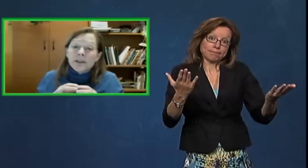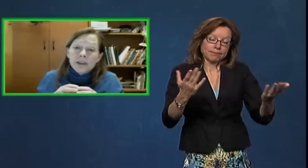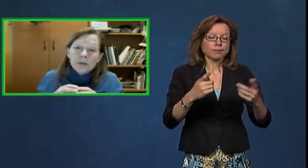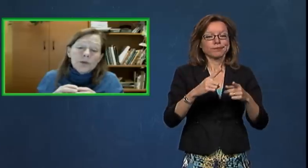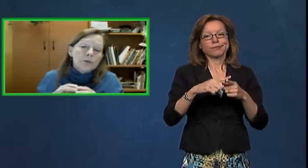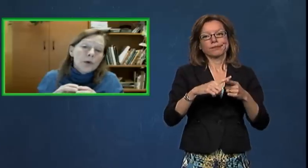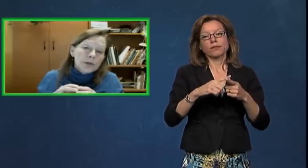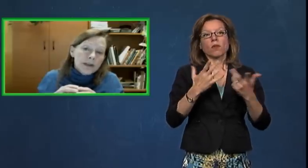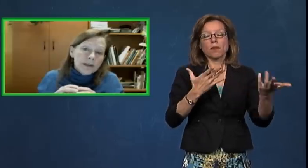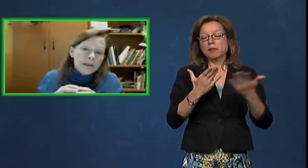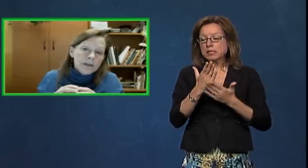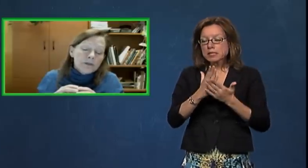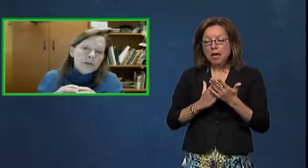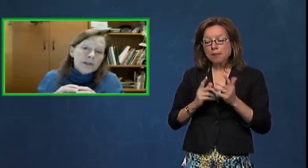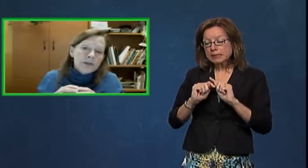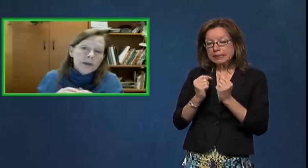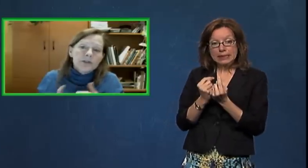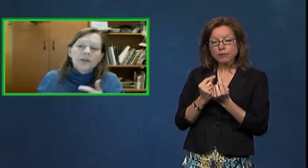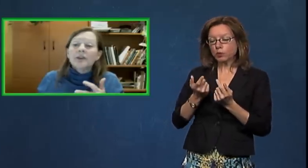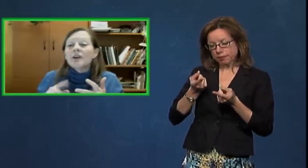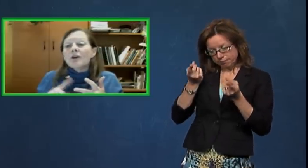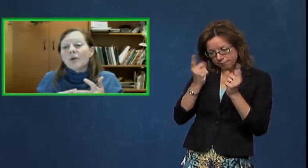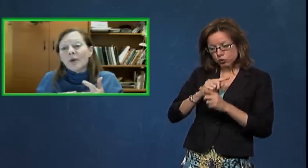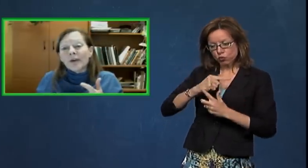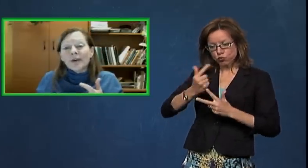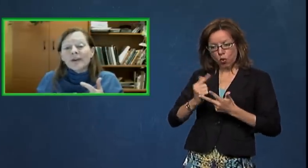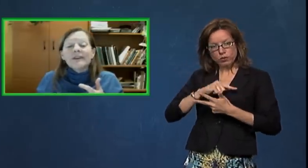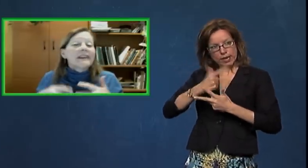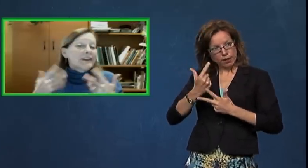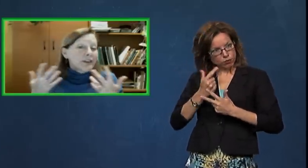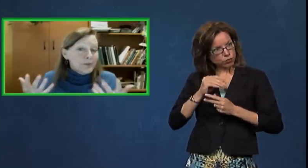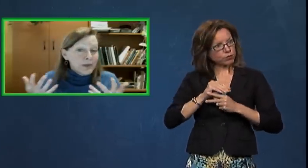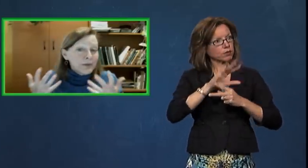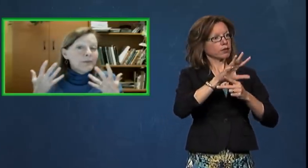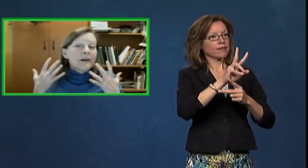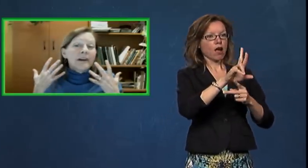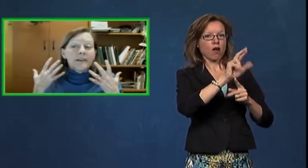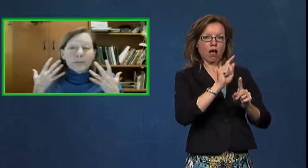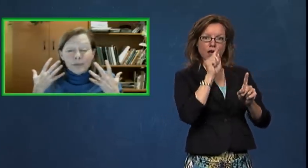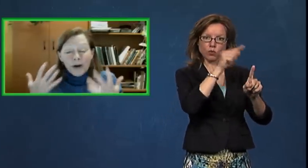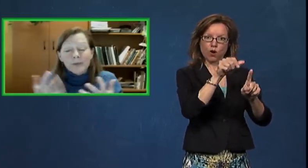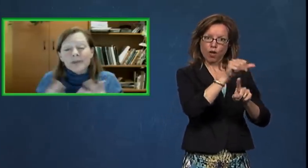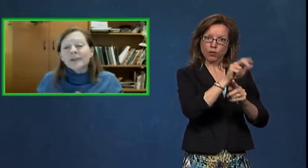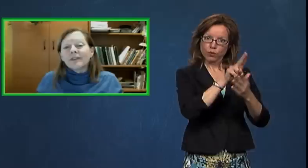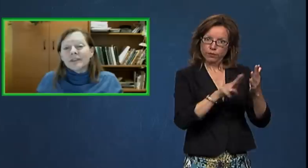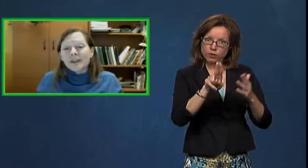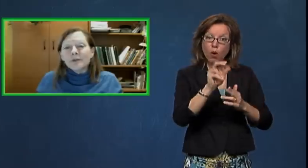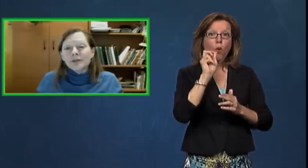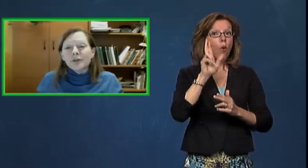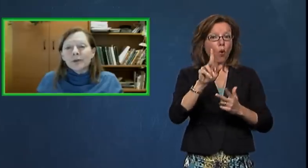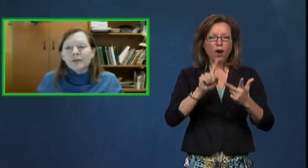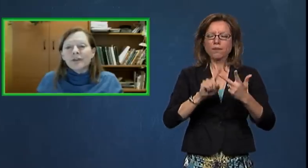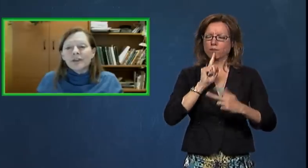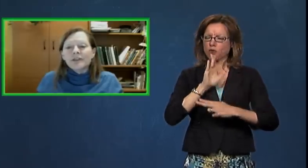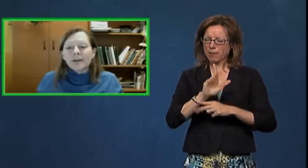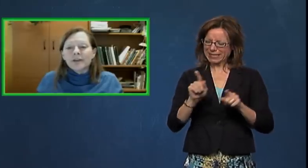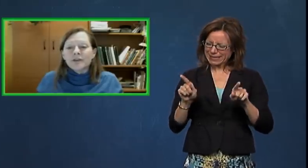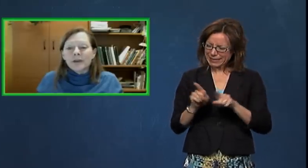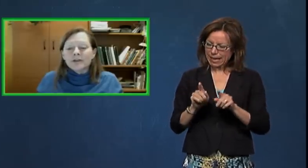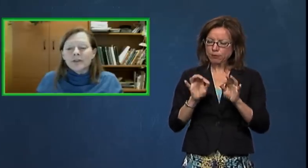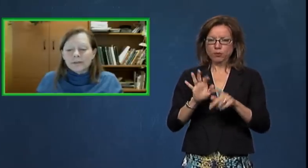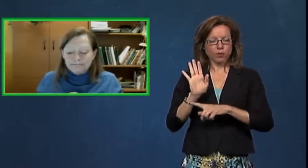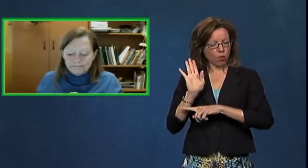small team to rotate for the semester, or it could be a promise of the same interpreter for the